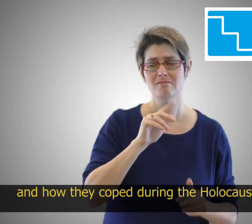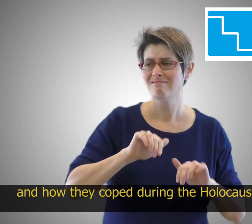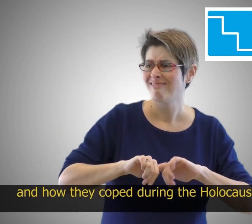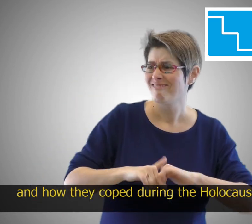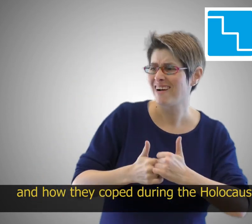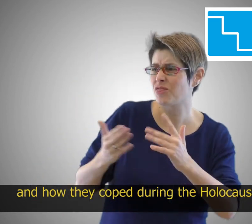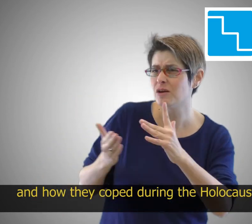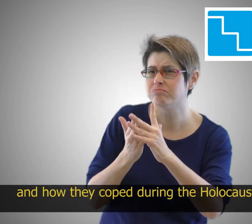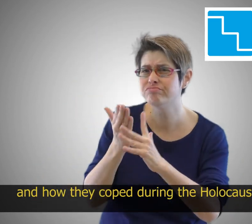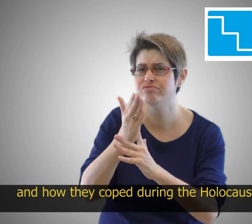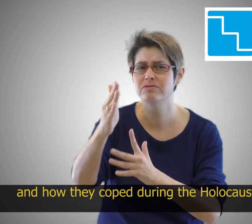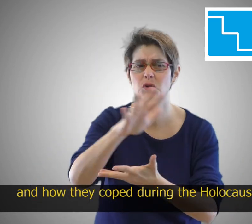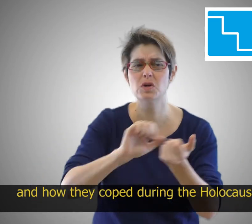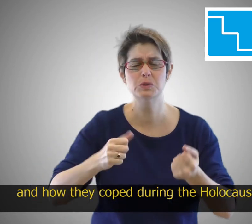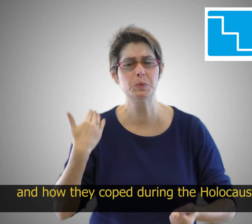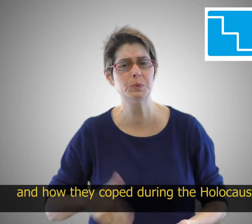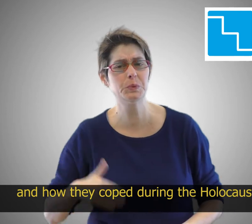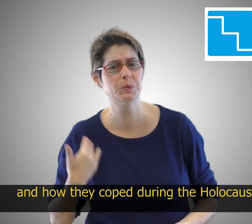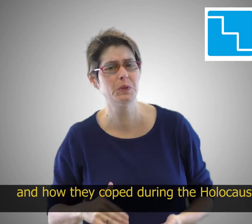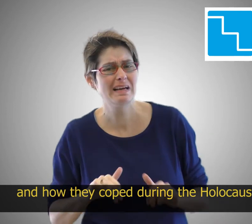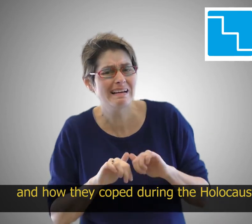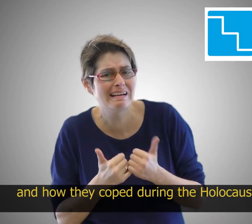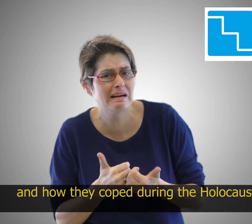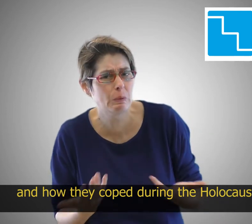And how they coped during the Holocaust.